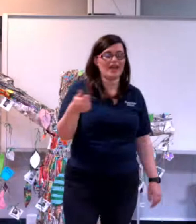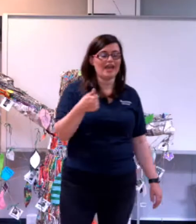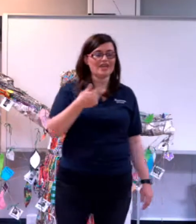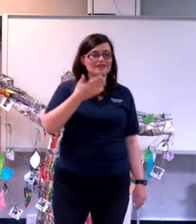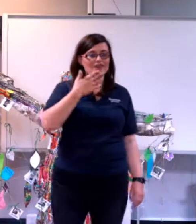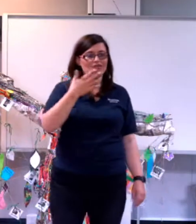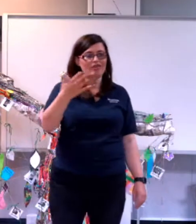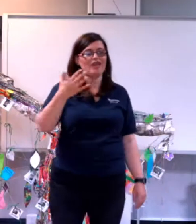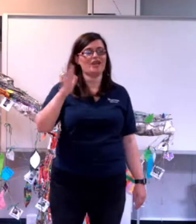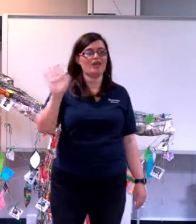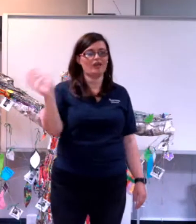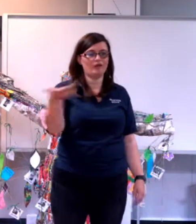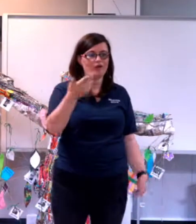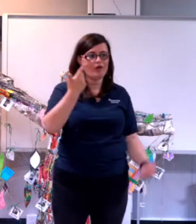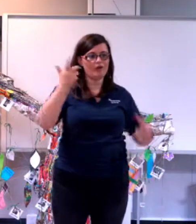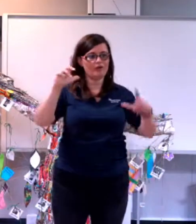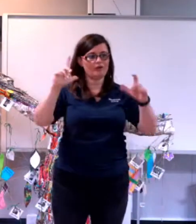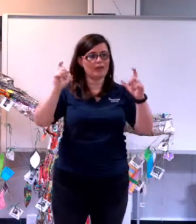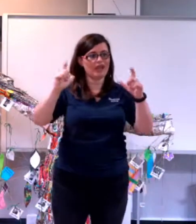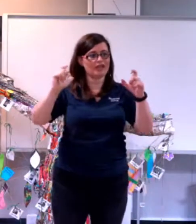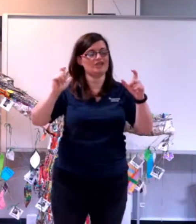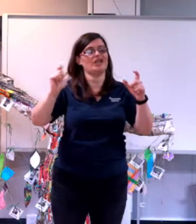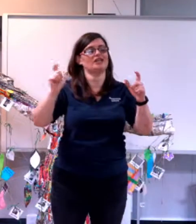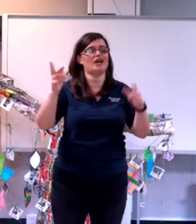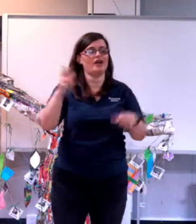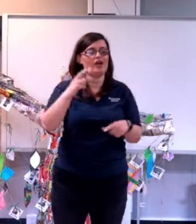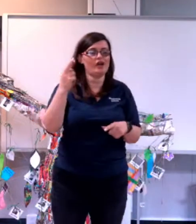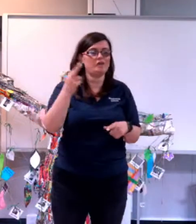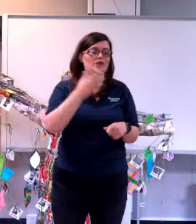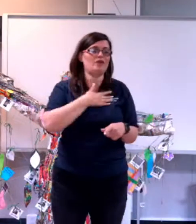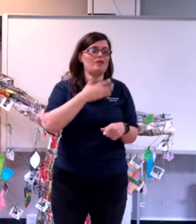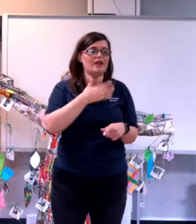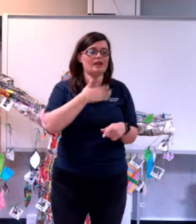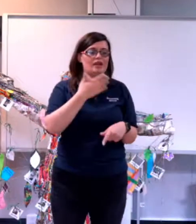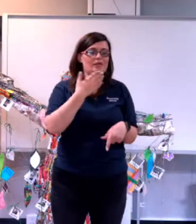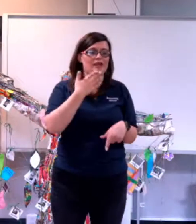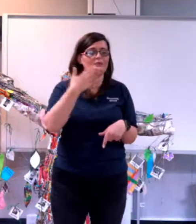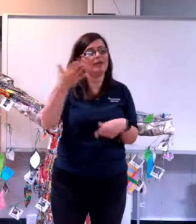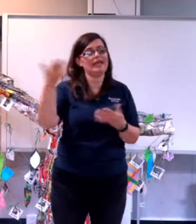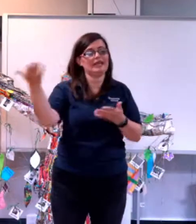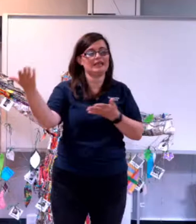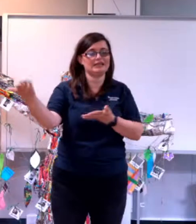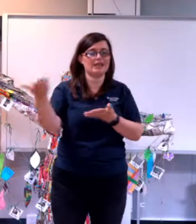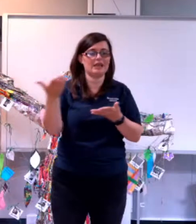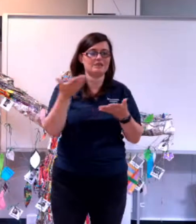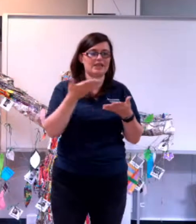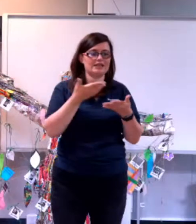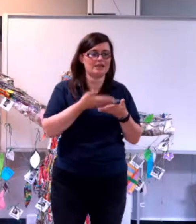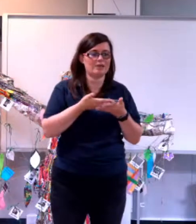Okay, so thank you for all the pictures. I hope that you like them and please keep sending them in.